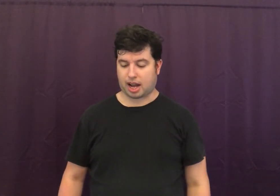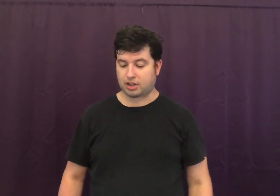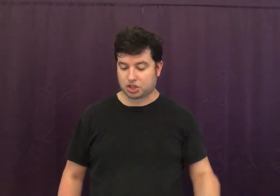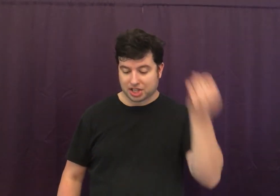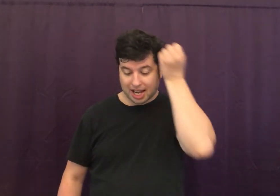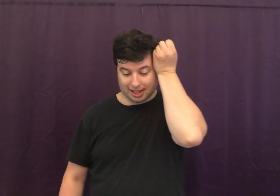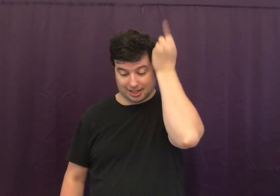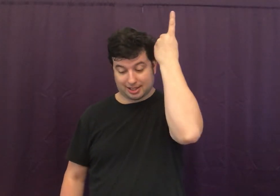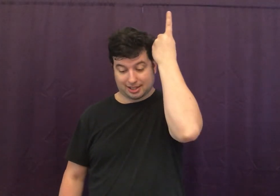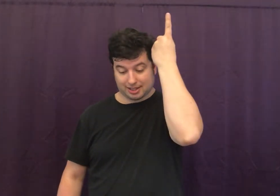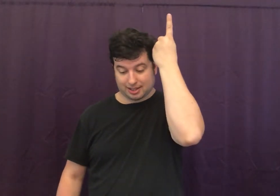understand.